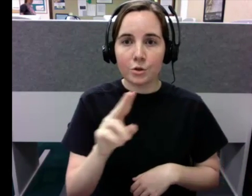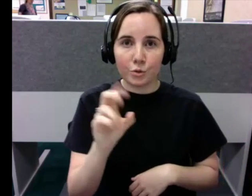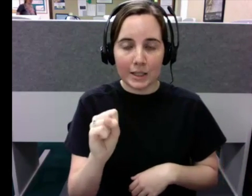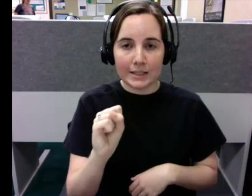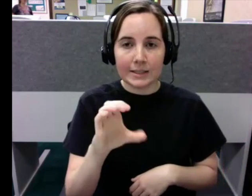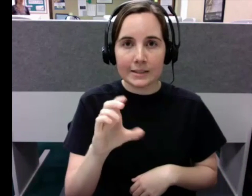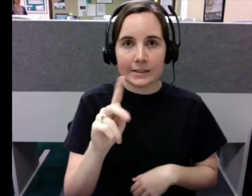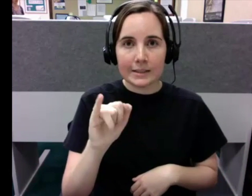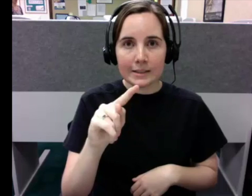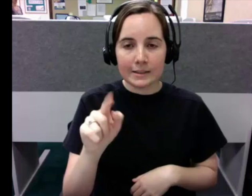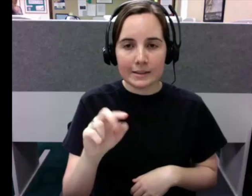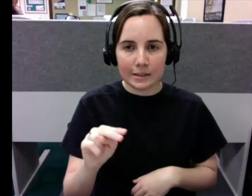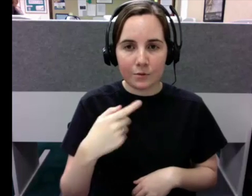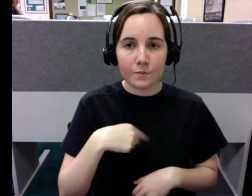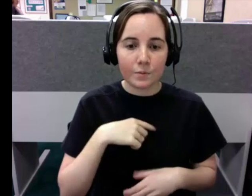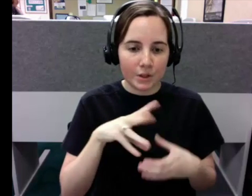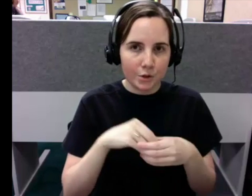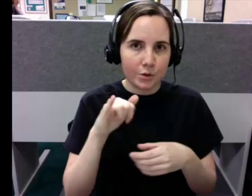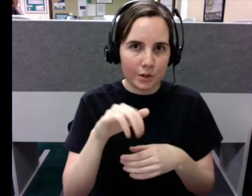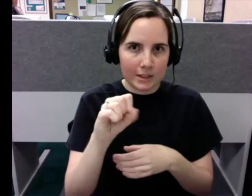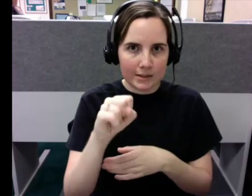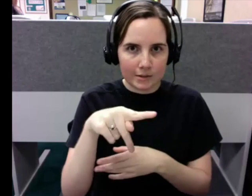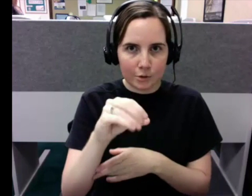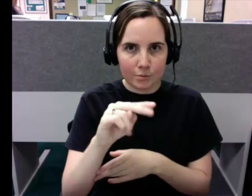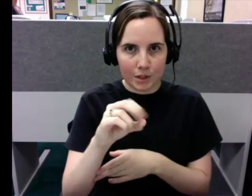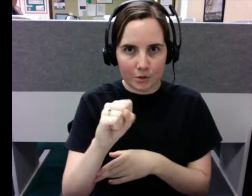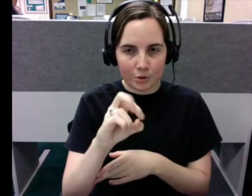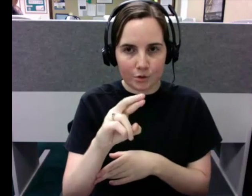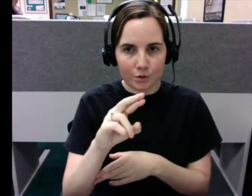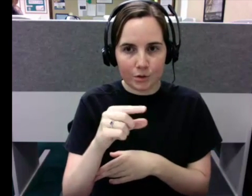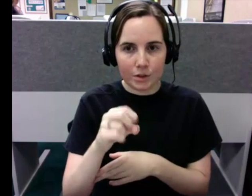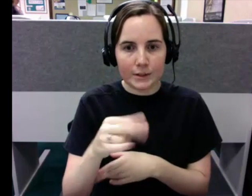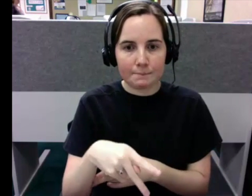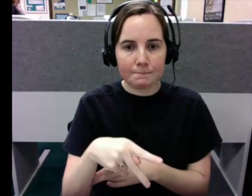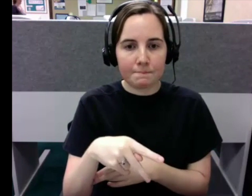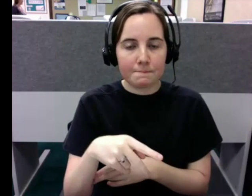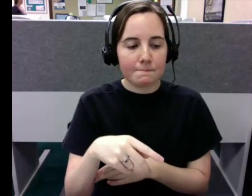If you're a student, some of the wages or scholarships you receive may not count.